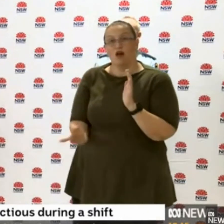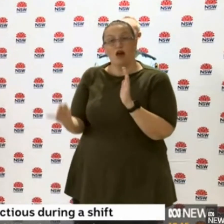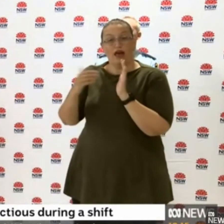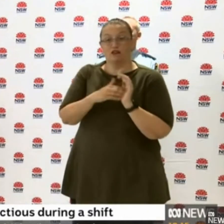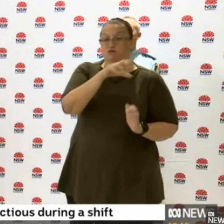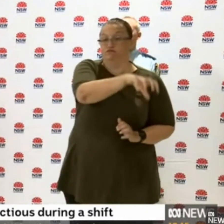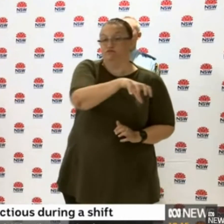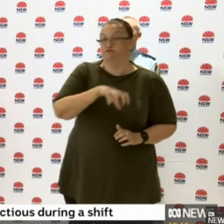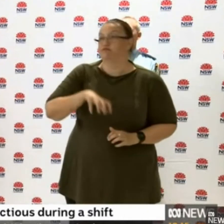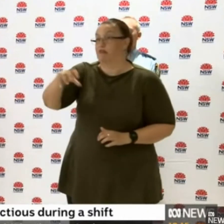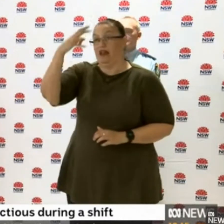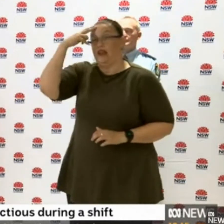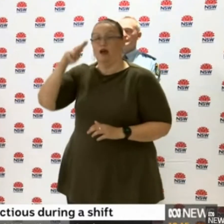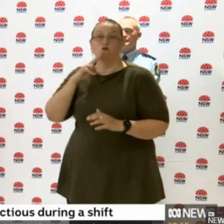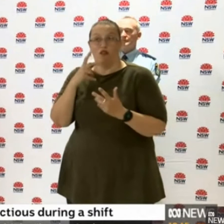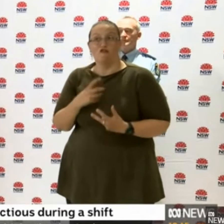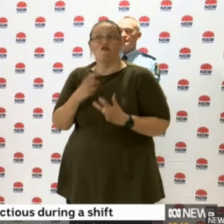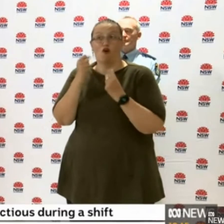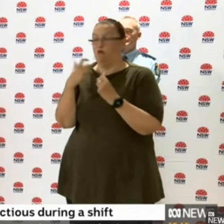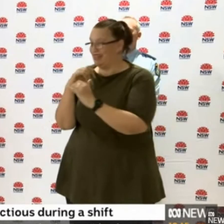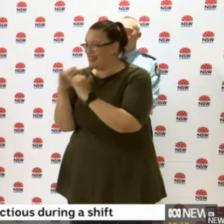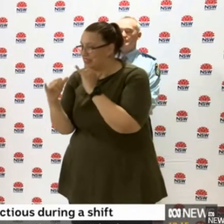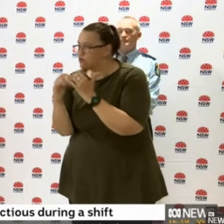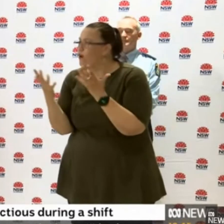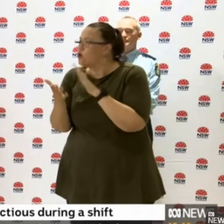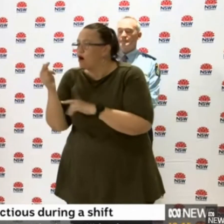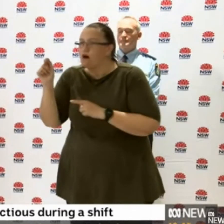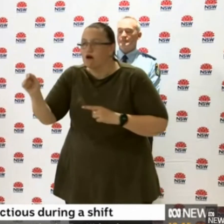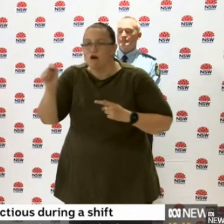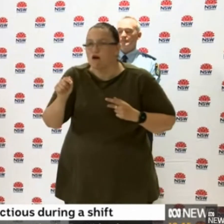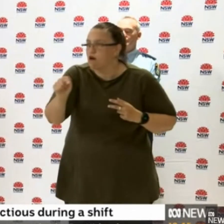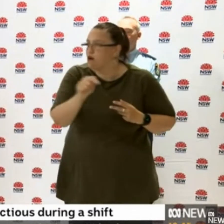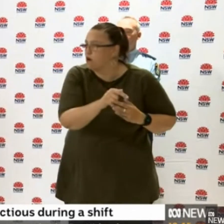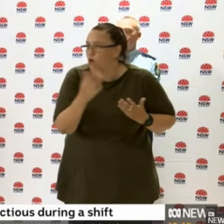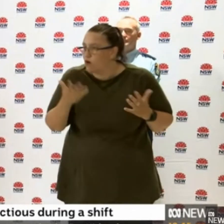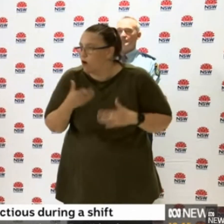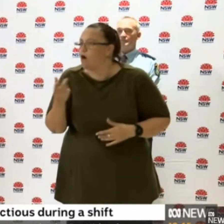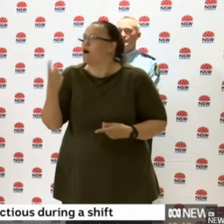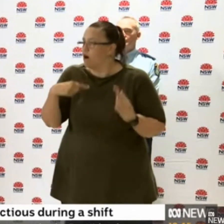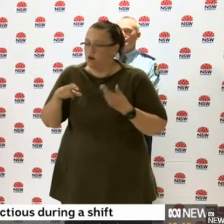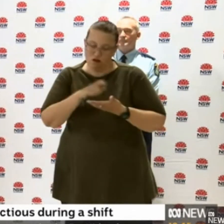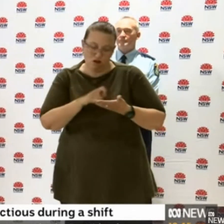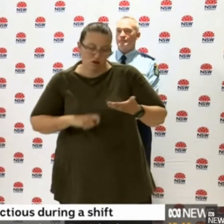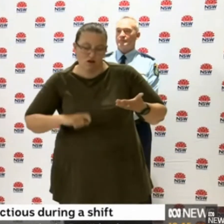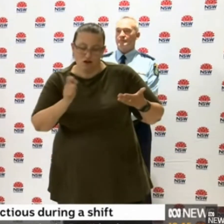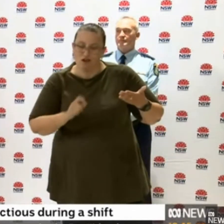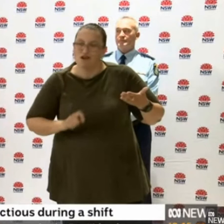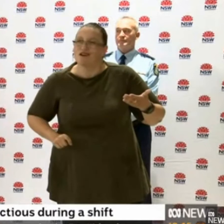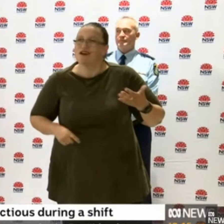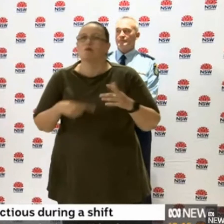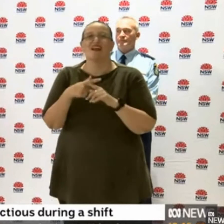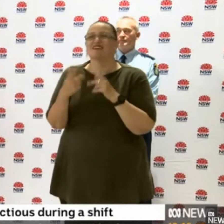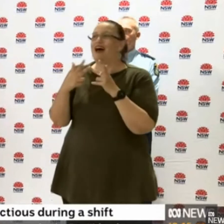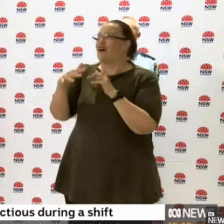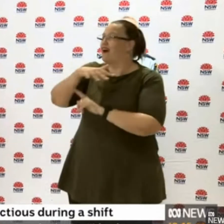be identified, and also there are some additional investigations and risk assessments being done for a few other